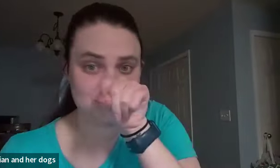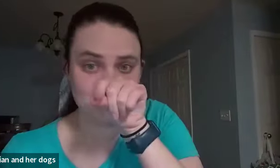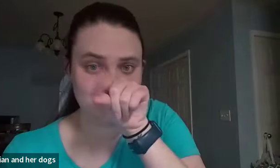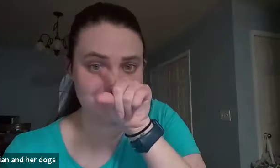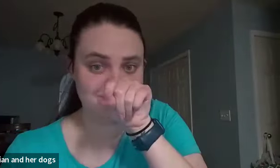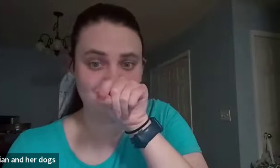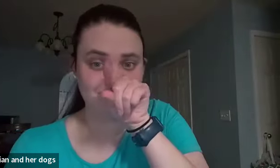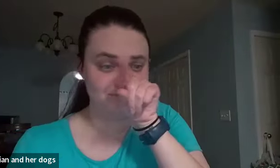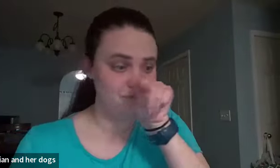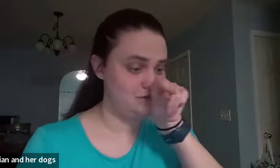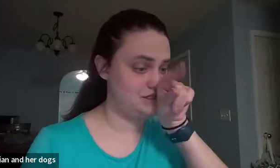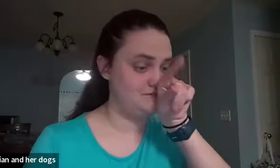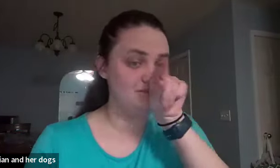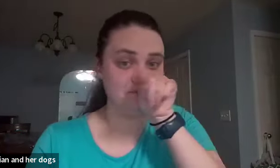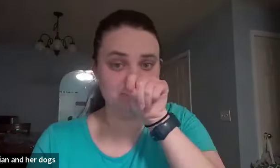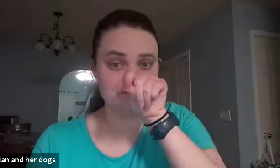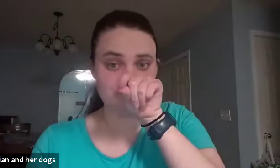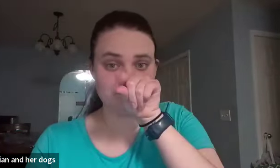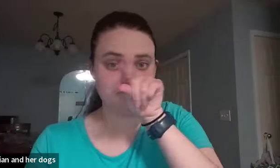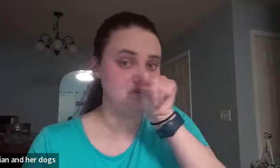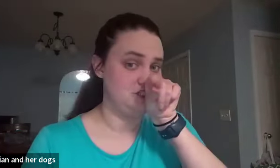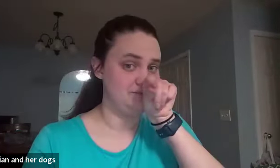nose. Chicken, chicken, chicken.